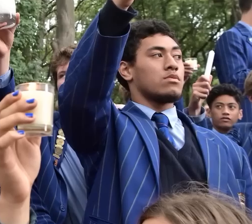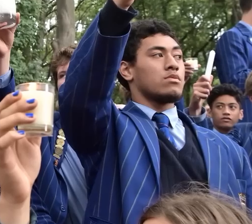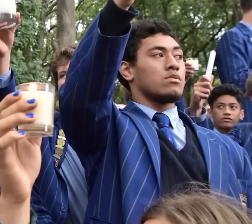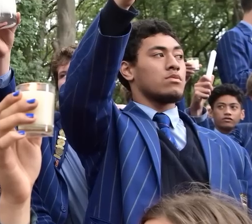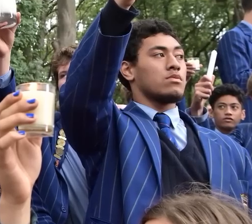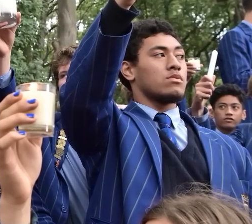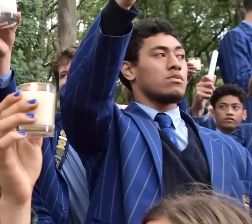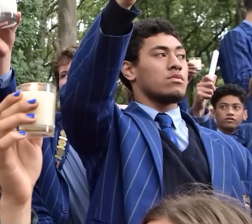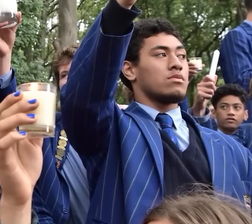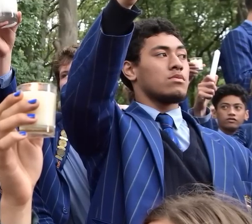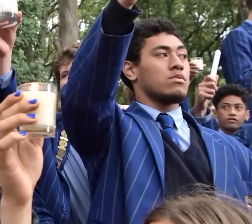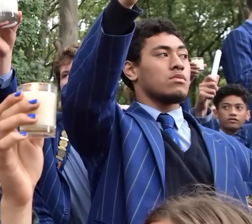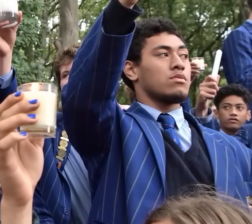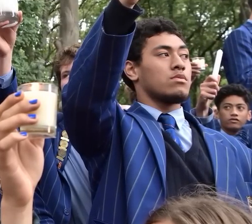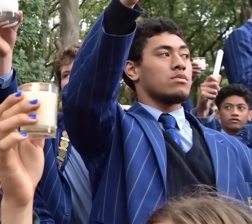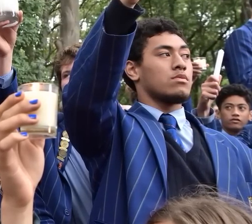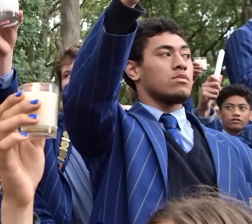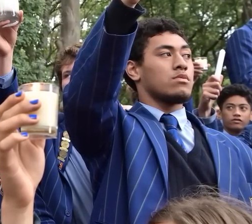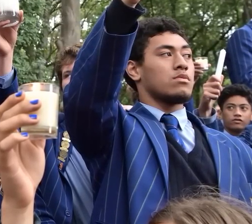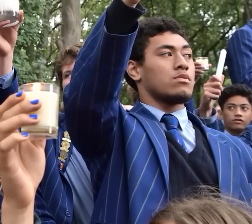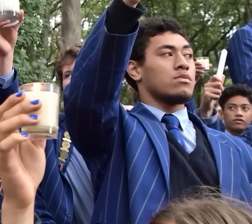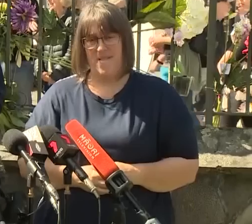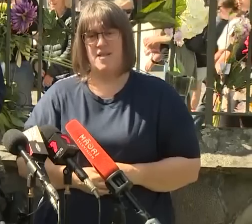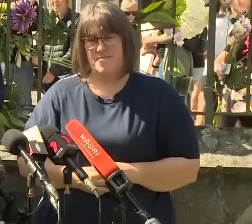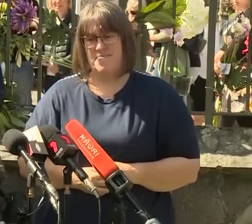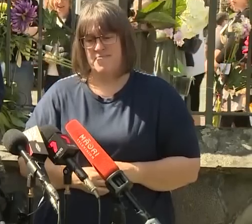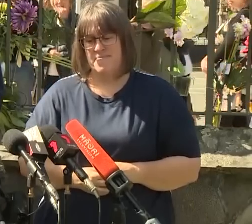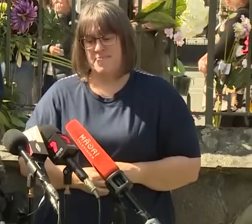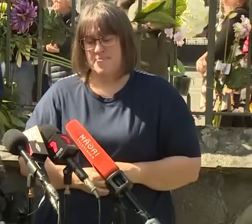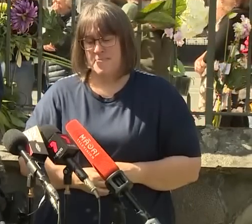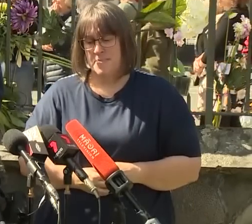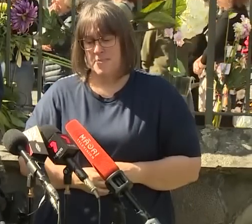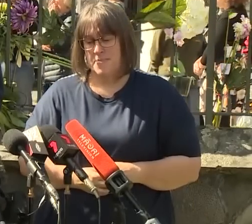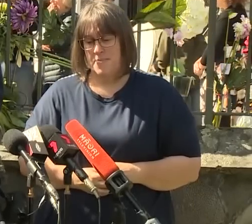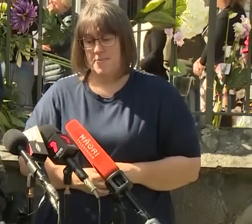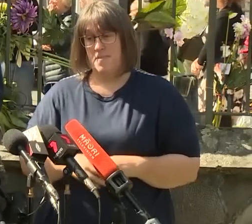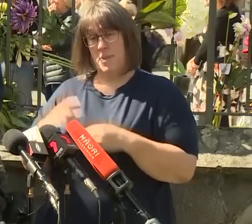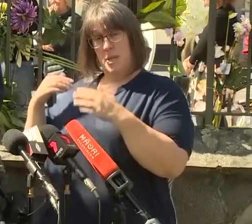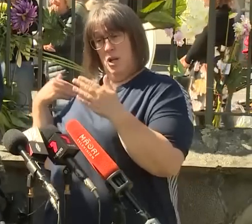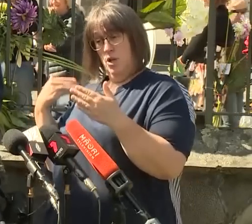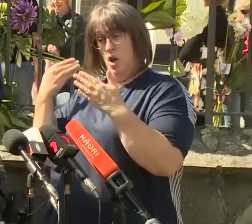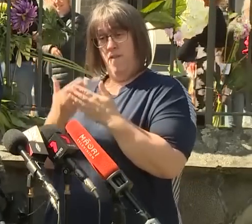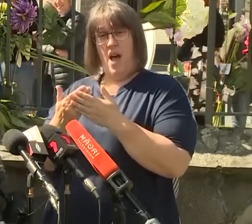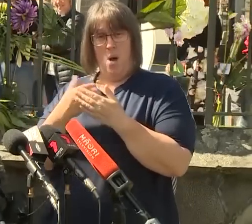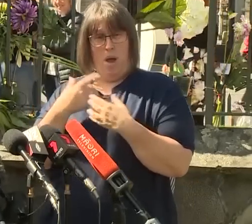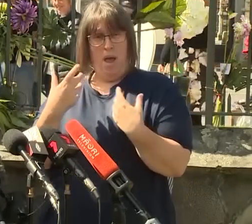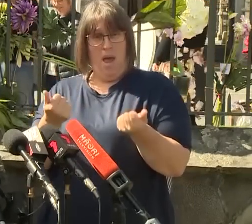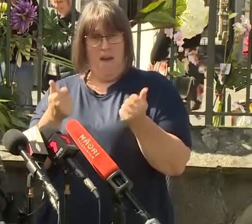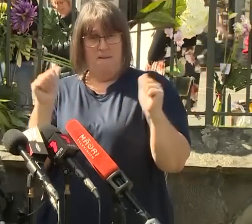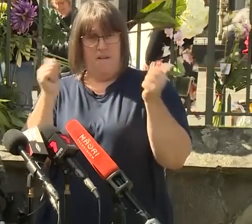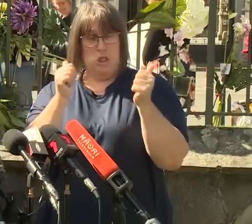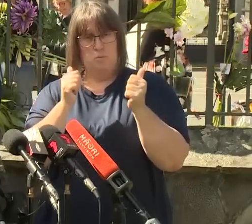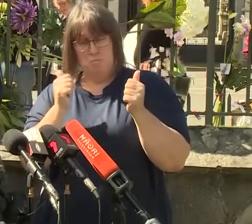and counsellors are working closely with affected schools. So far, we have had direct contact